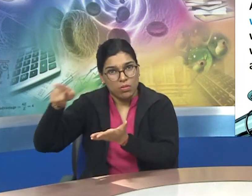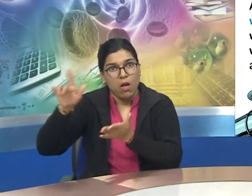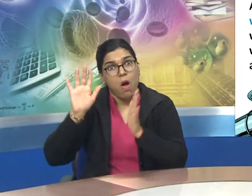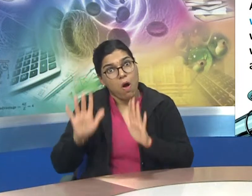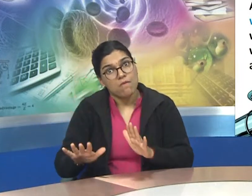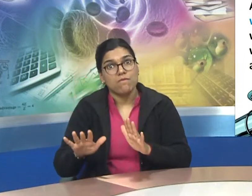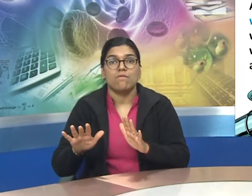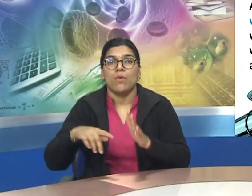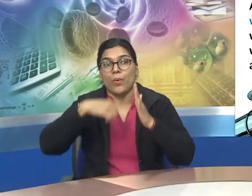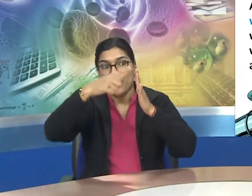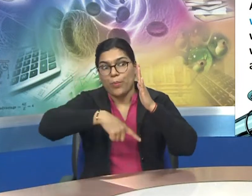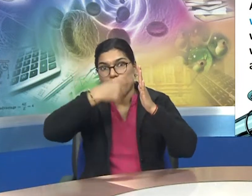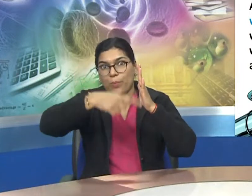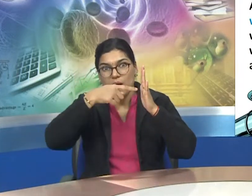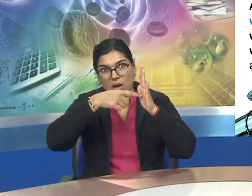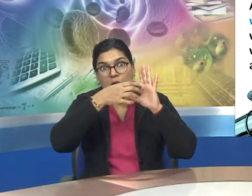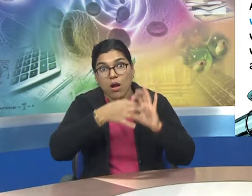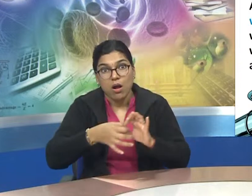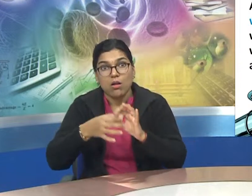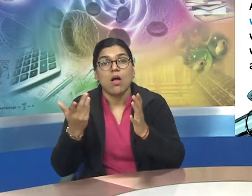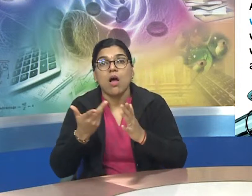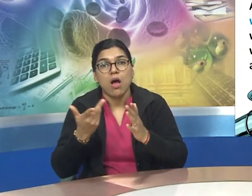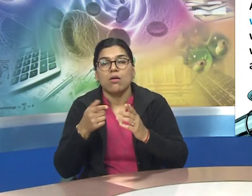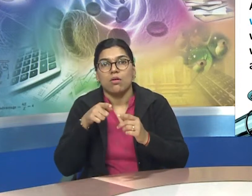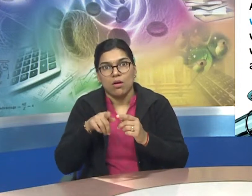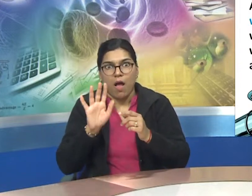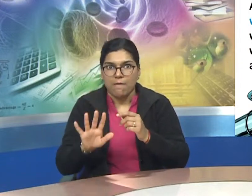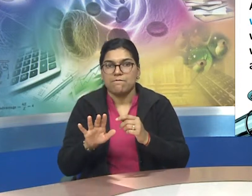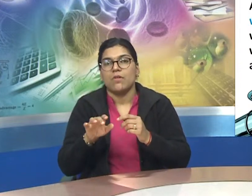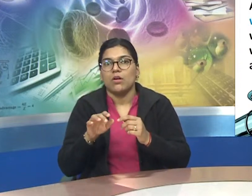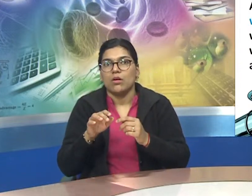There, the wind is an effective source of energy.